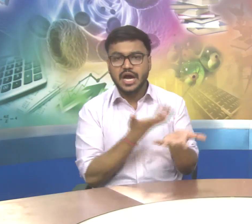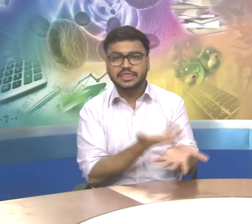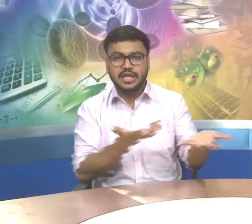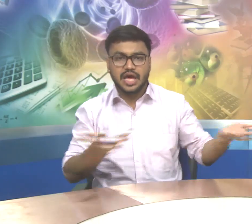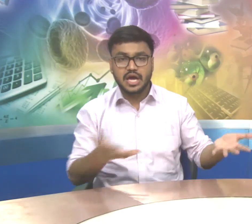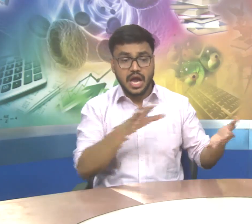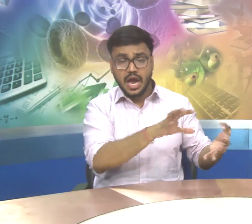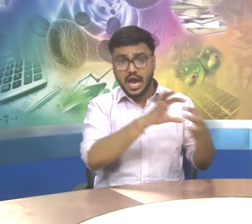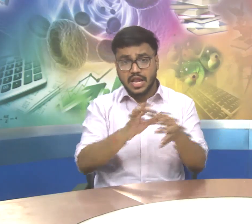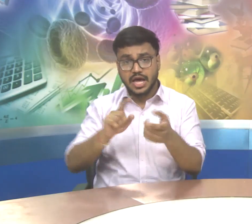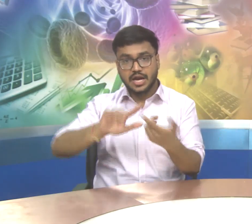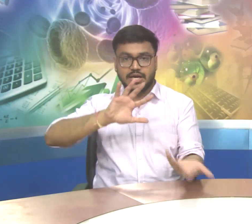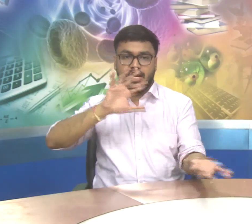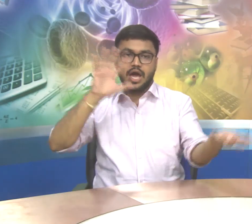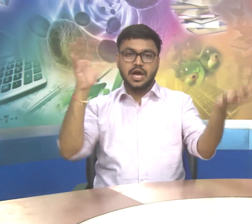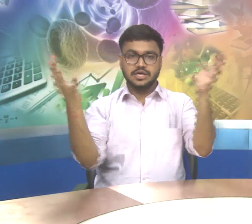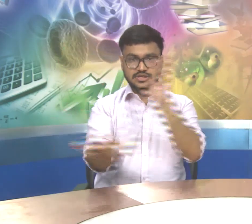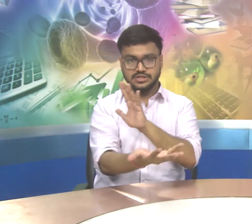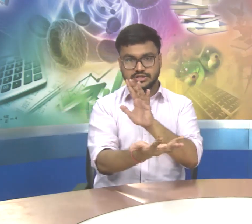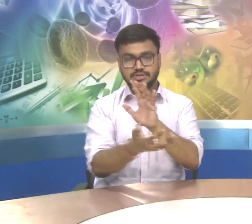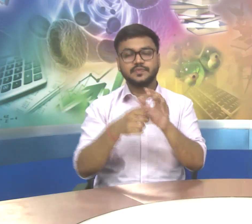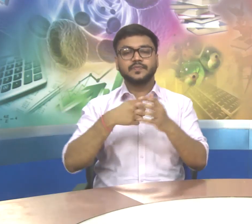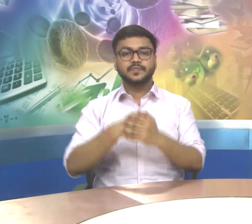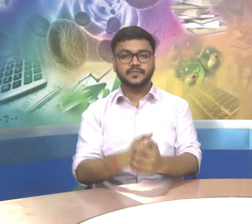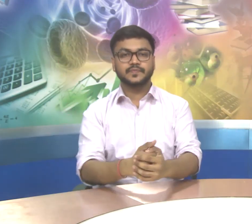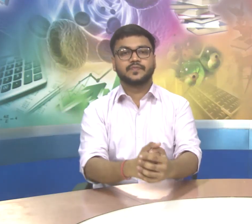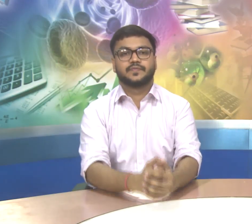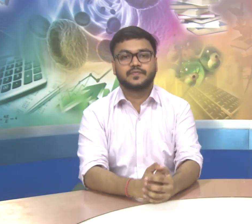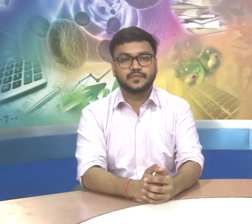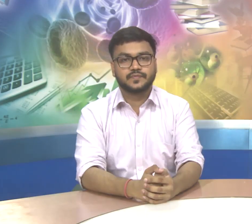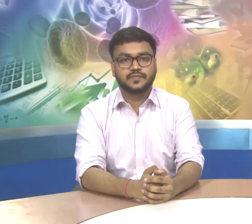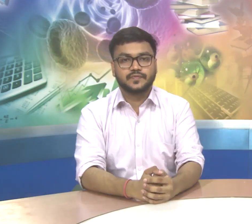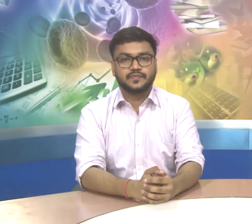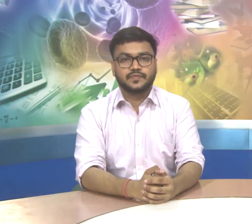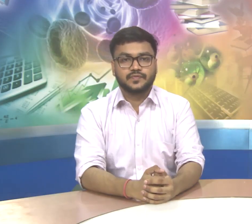Two point one, natural resources available in the environment.